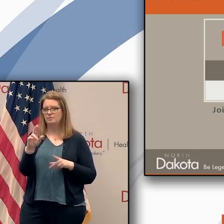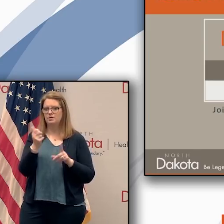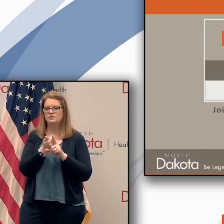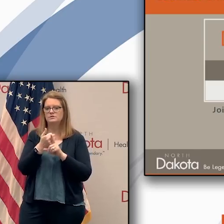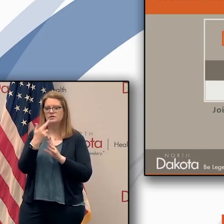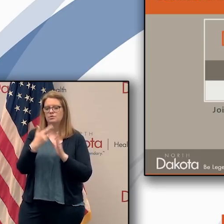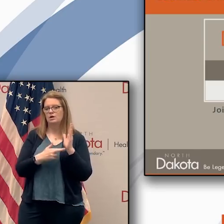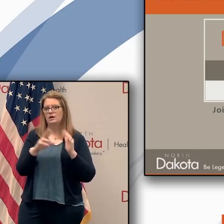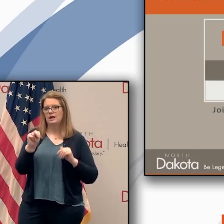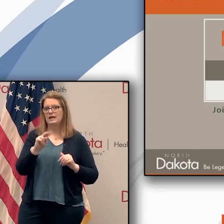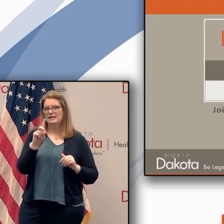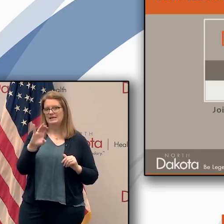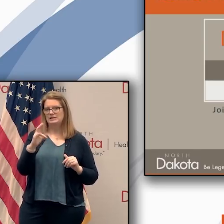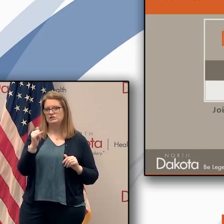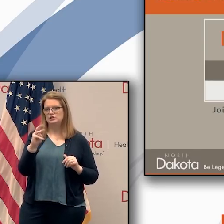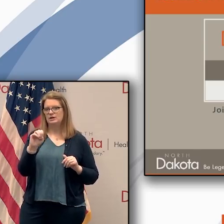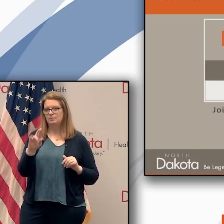register at